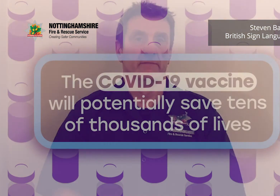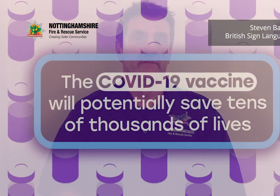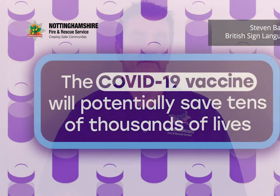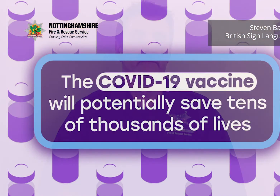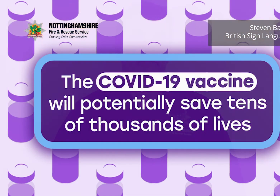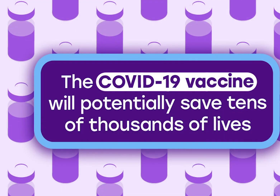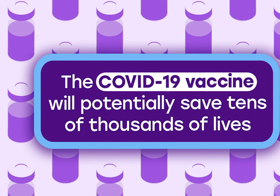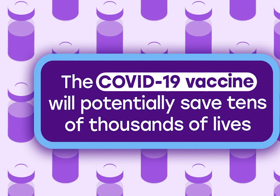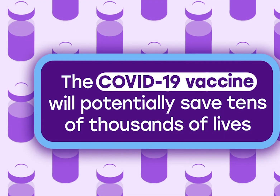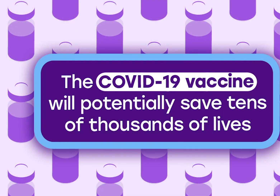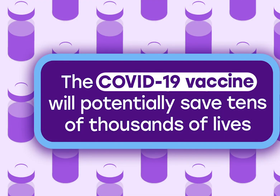Thank you.